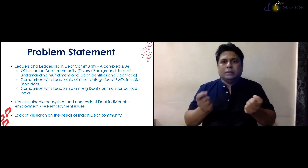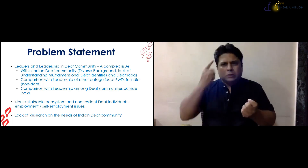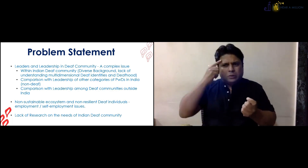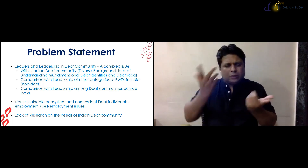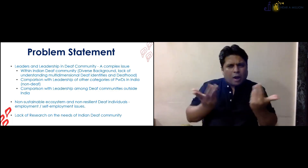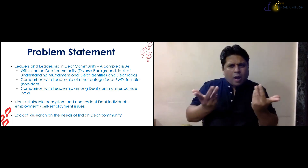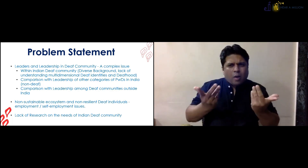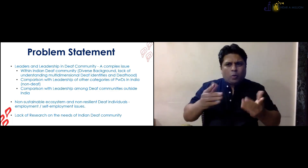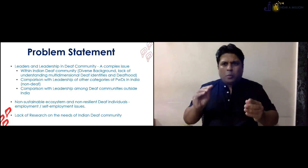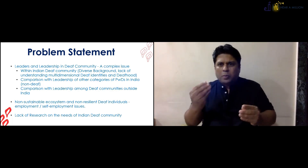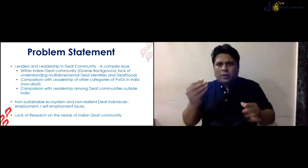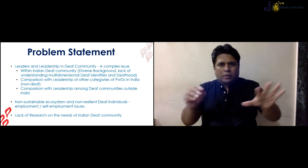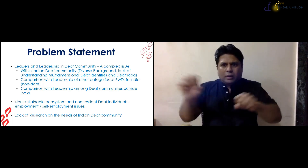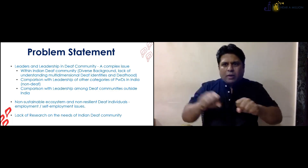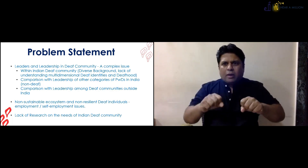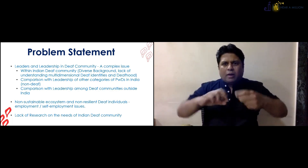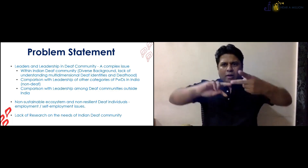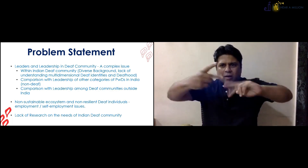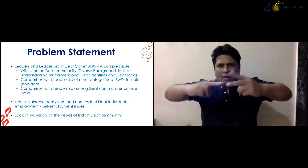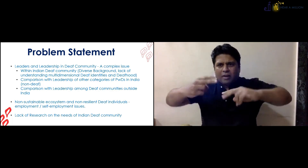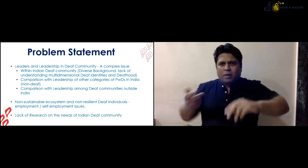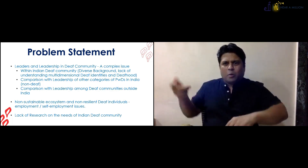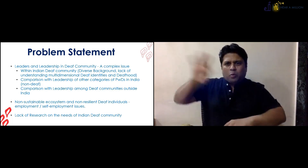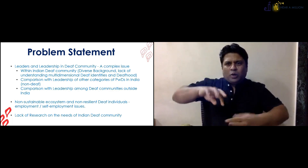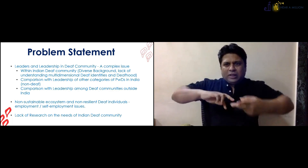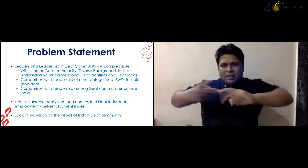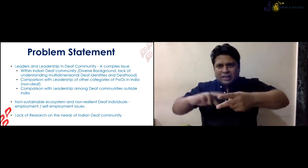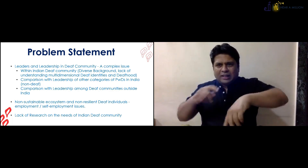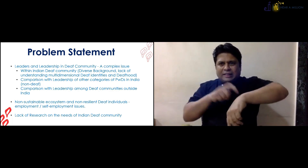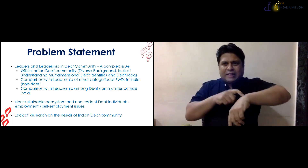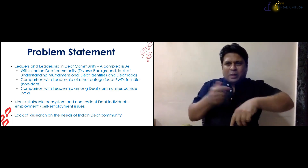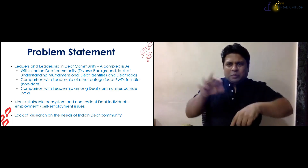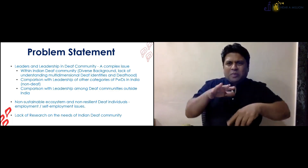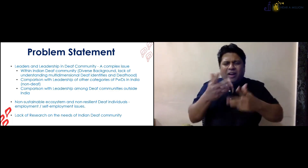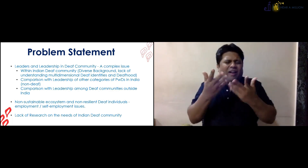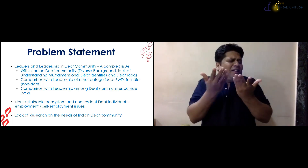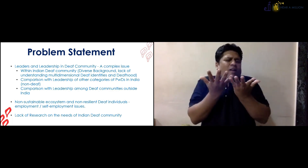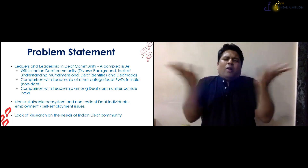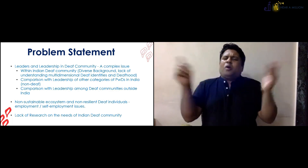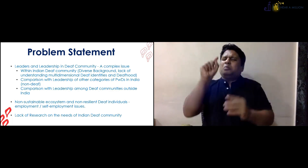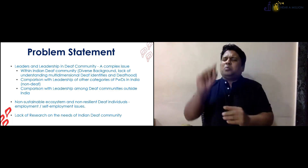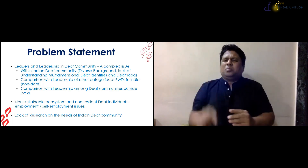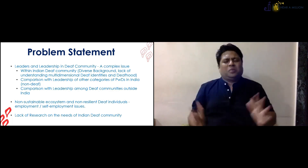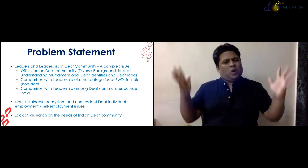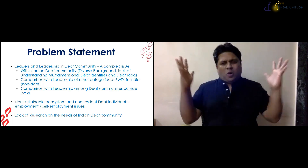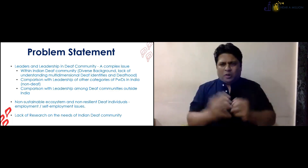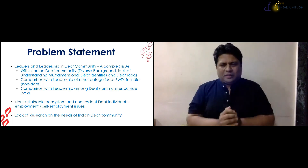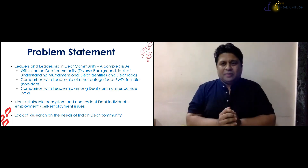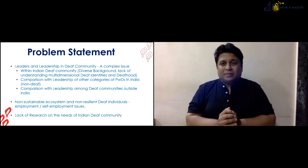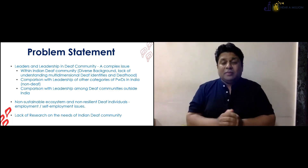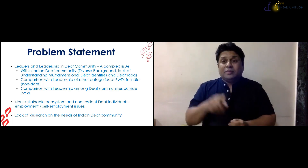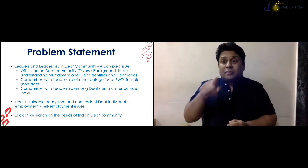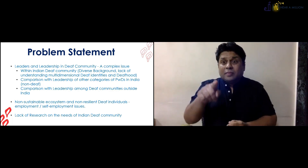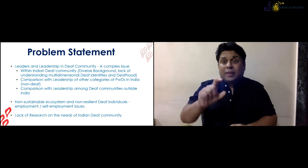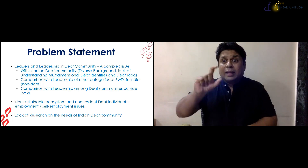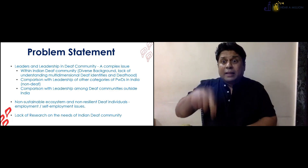has a responsibility to manage and to see that who can do best where, right? If you see with